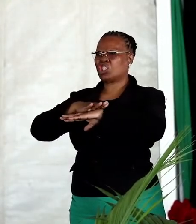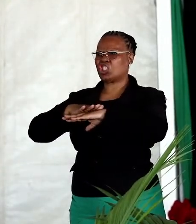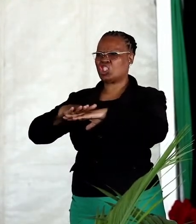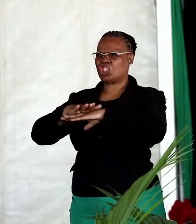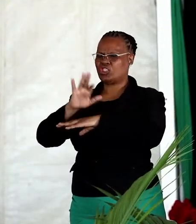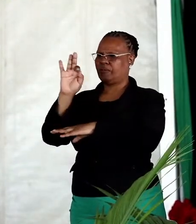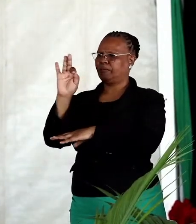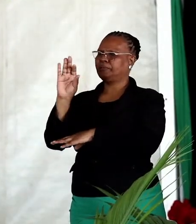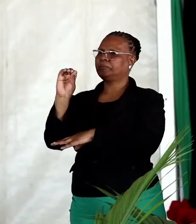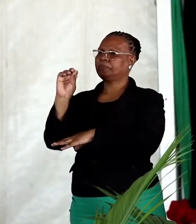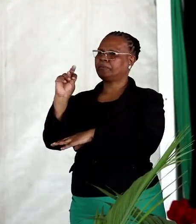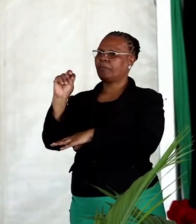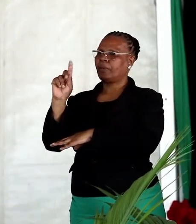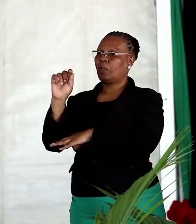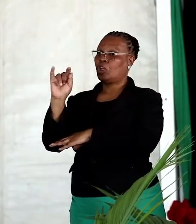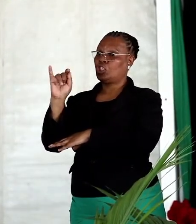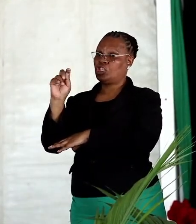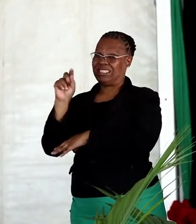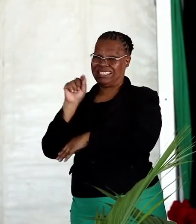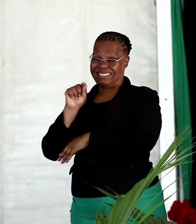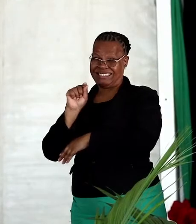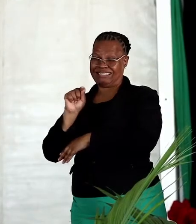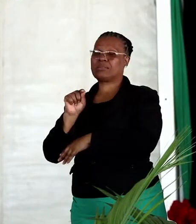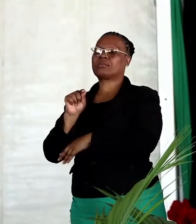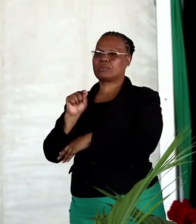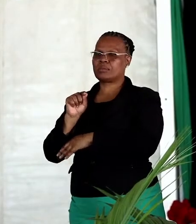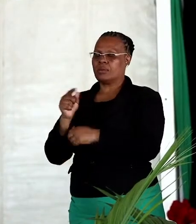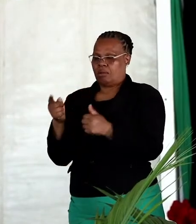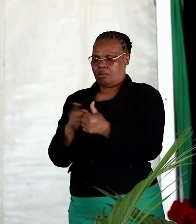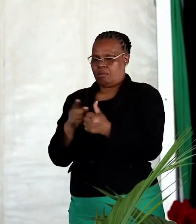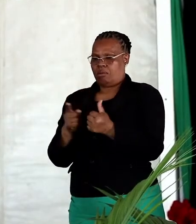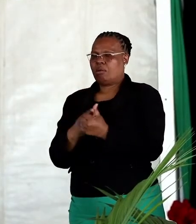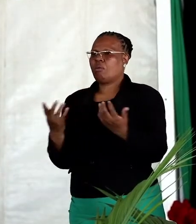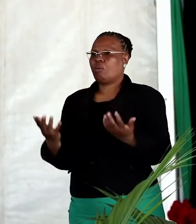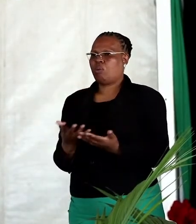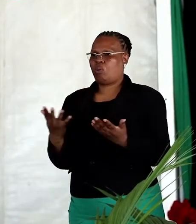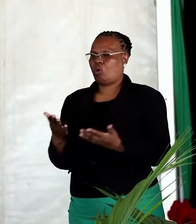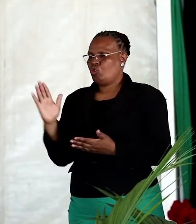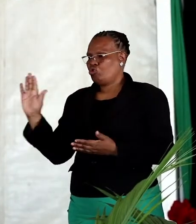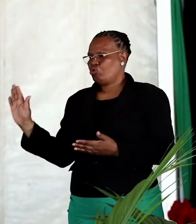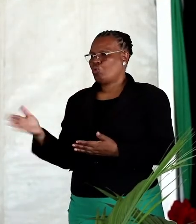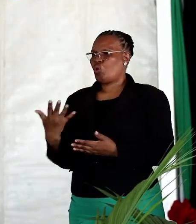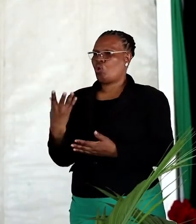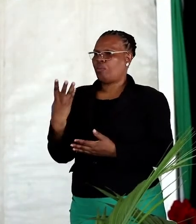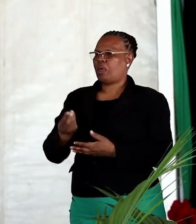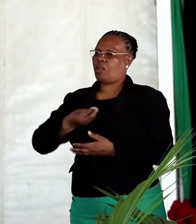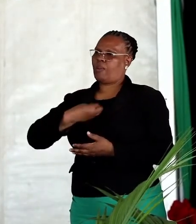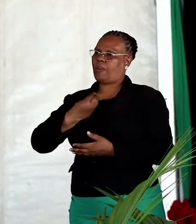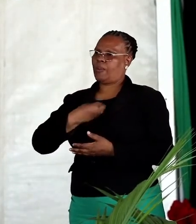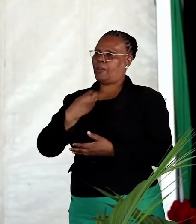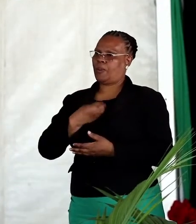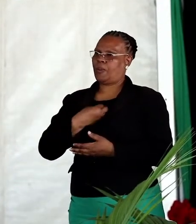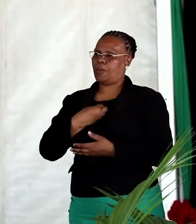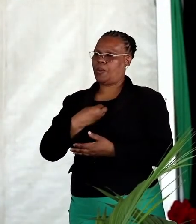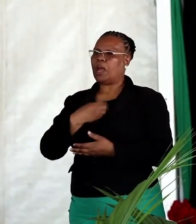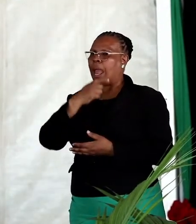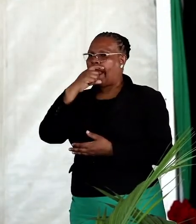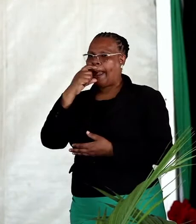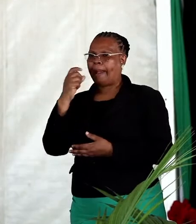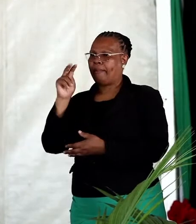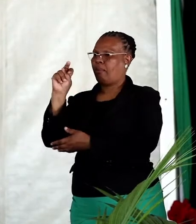program siyenzayo ye-Bhisho Massacre. Kule game ke kuthunyelwe igqiyazana. ekuthiwe ngumis